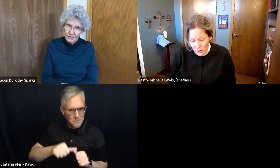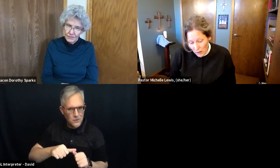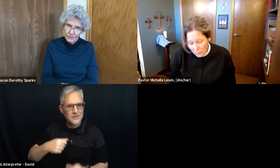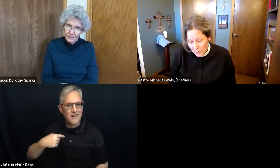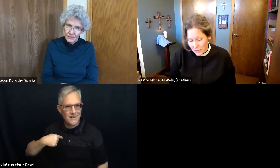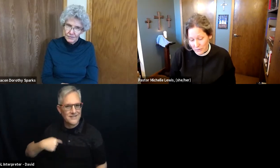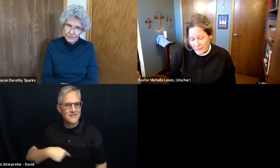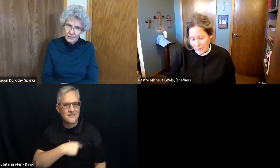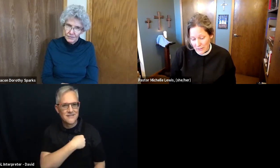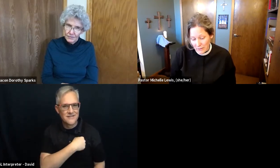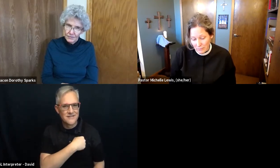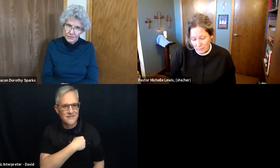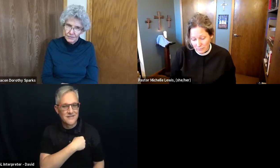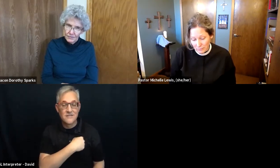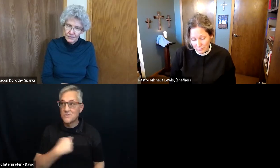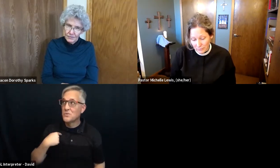We are humble servants,